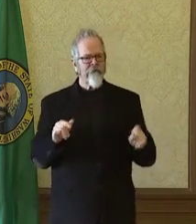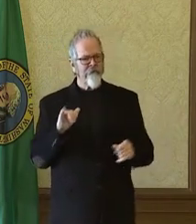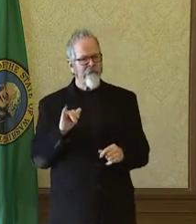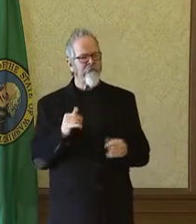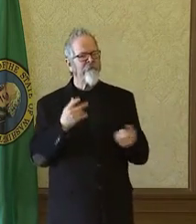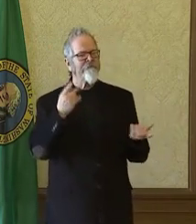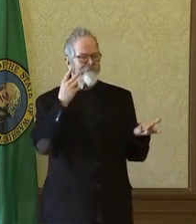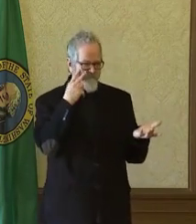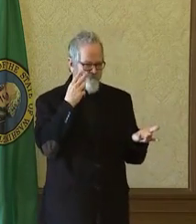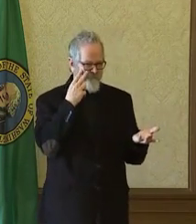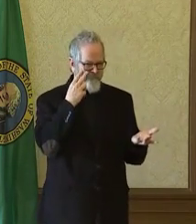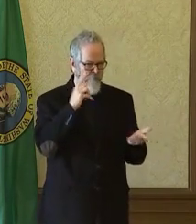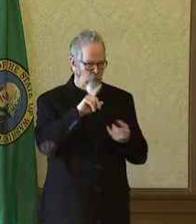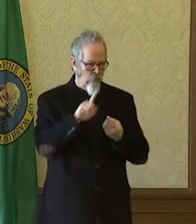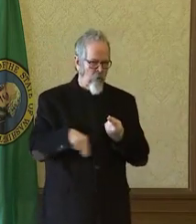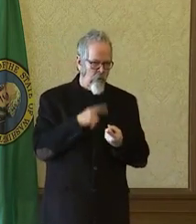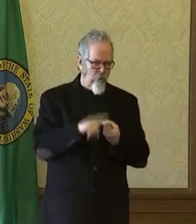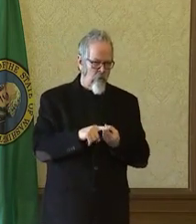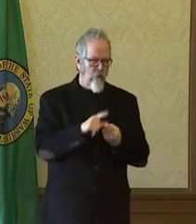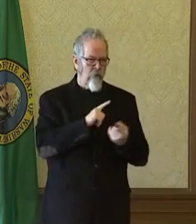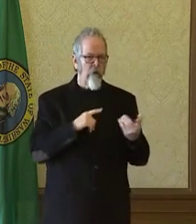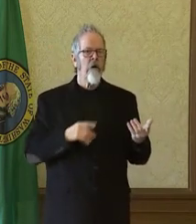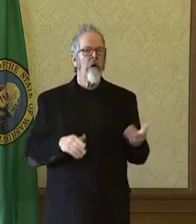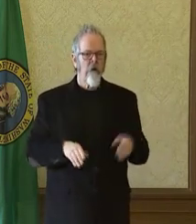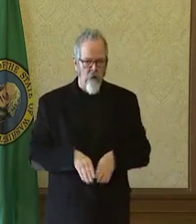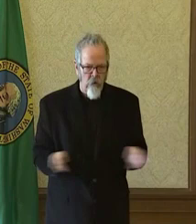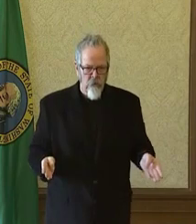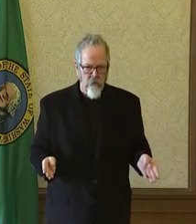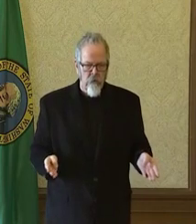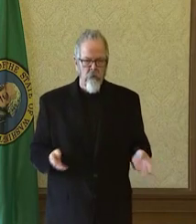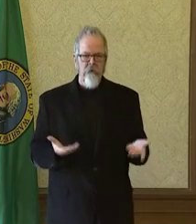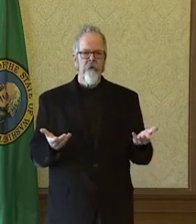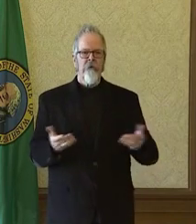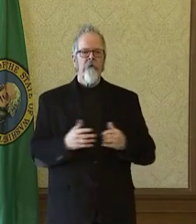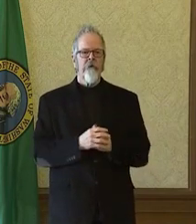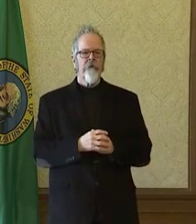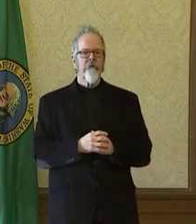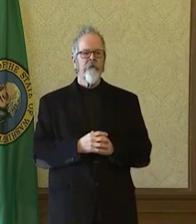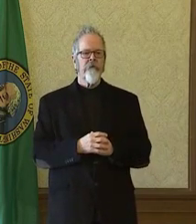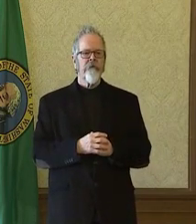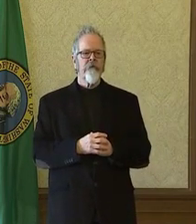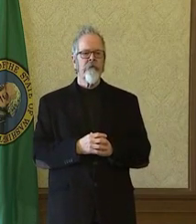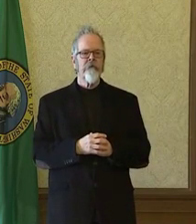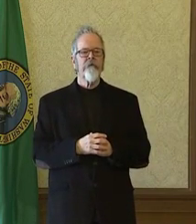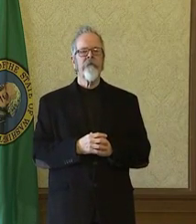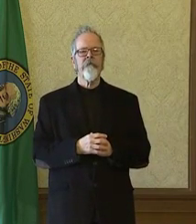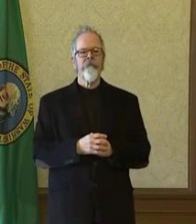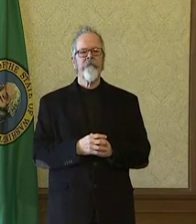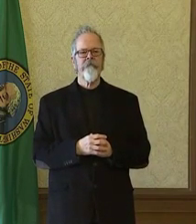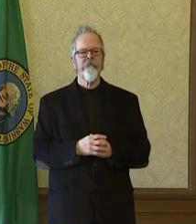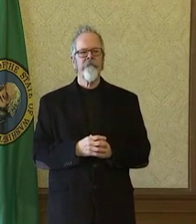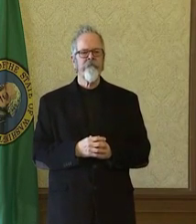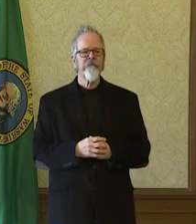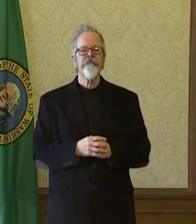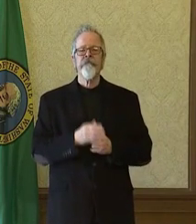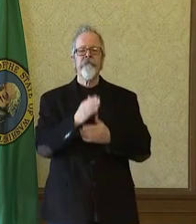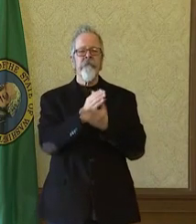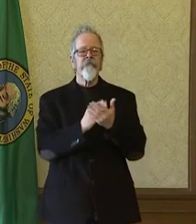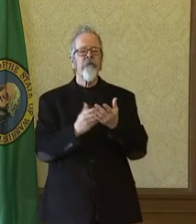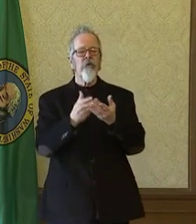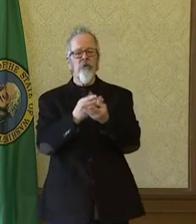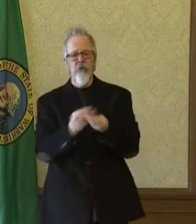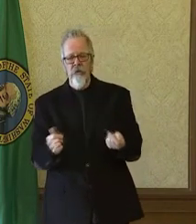we're focusing on right today. We are starting to turn our attention to the larger, more long-term issues of